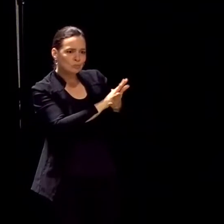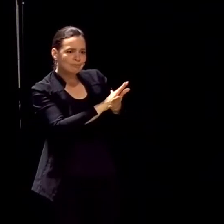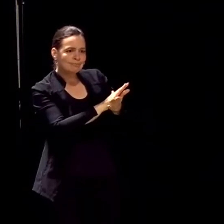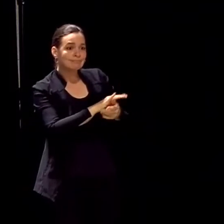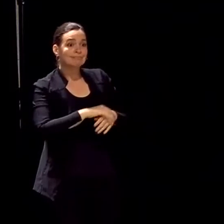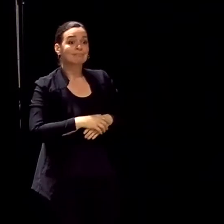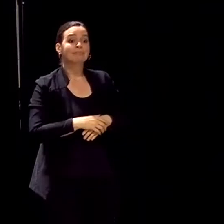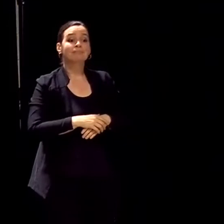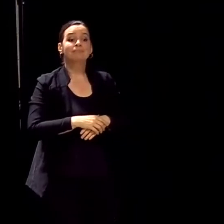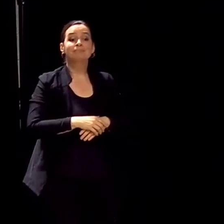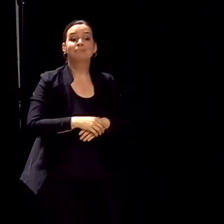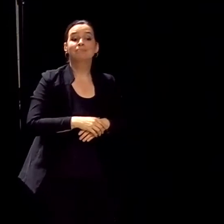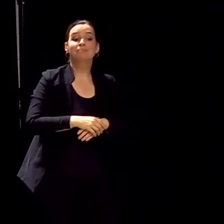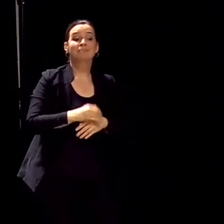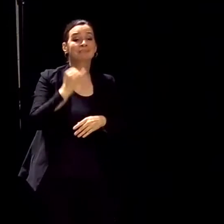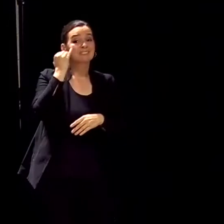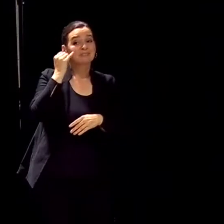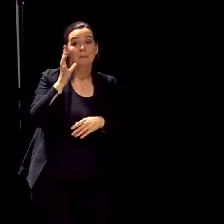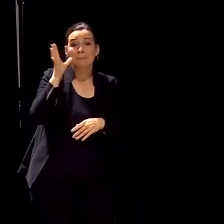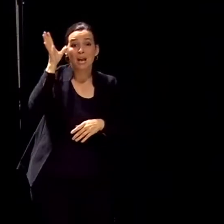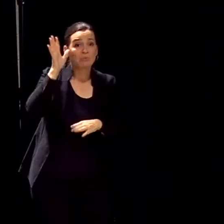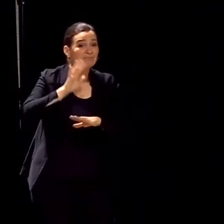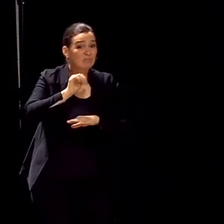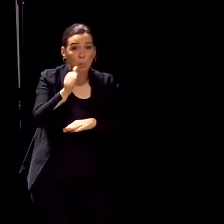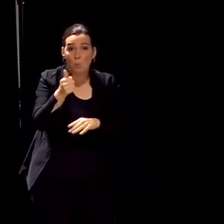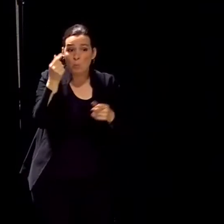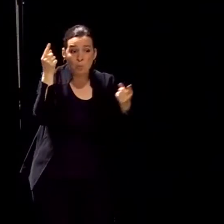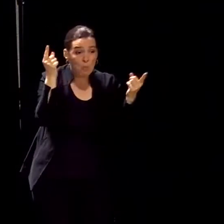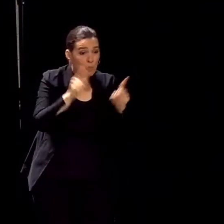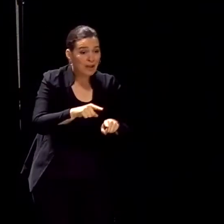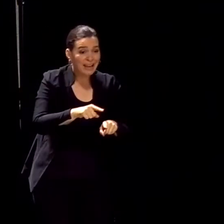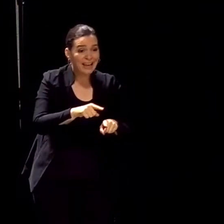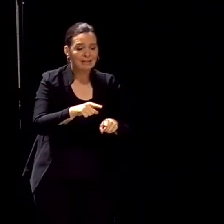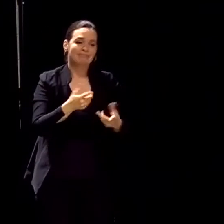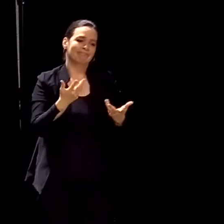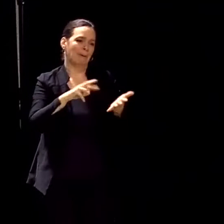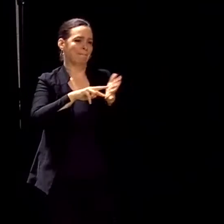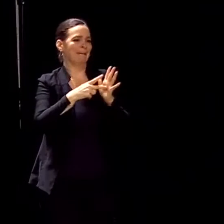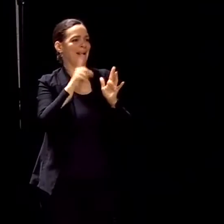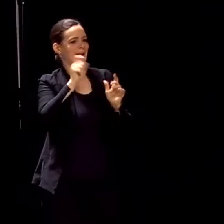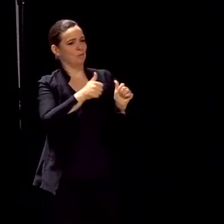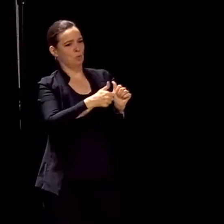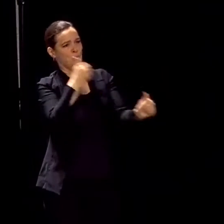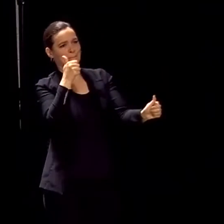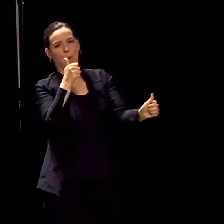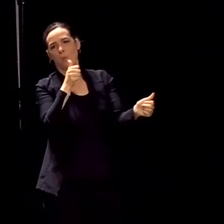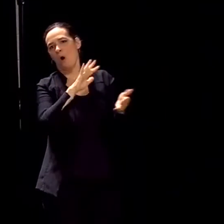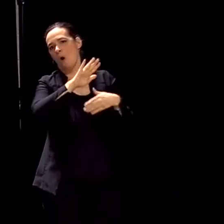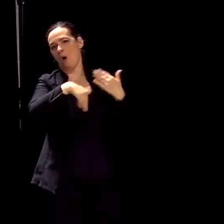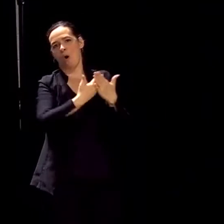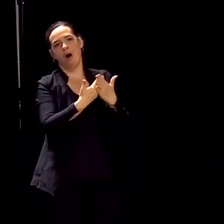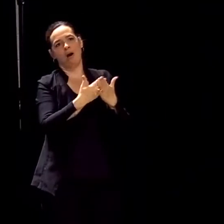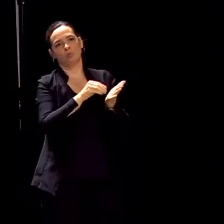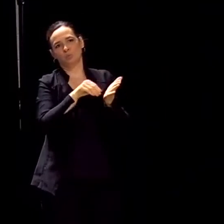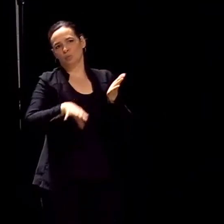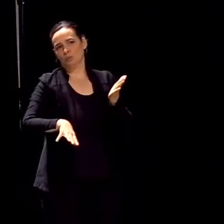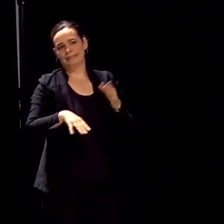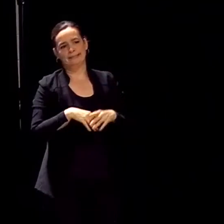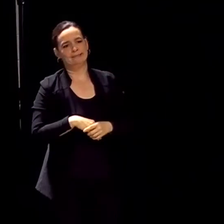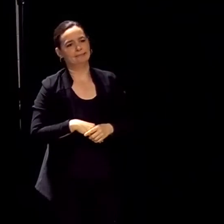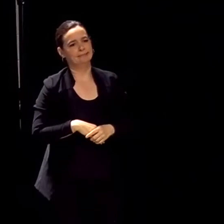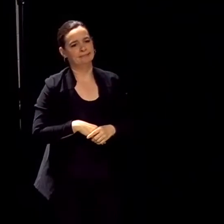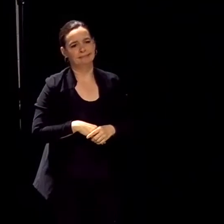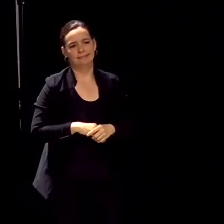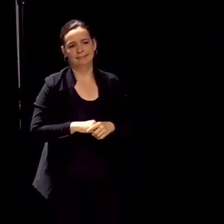testing, then there's the answer. It's going remote. I know enforcement's always tough, but are there any changes in